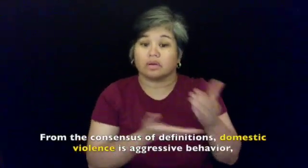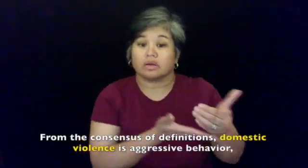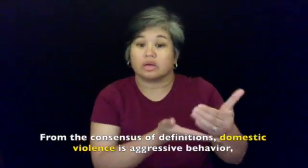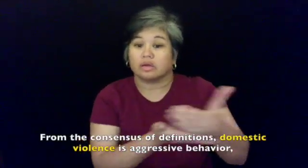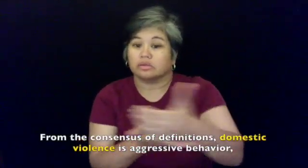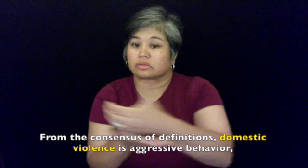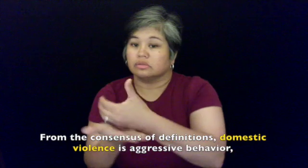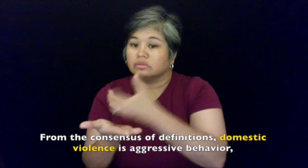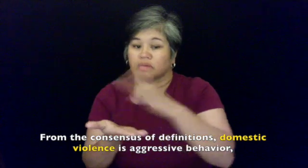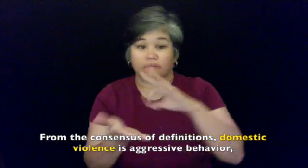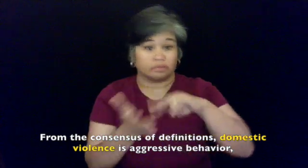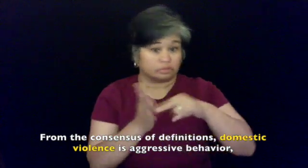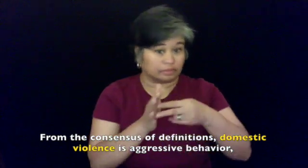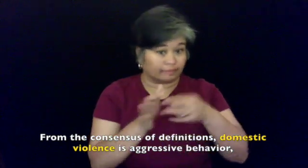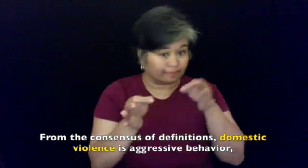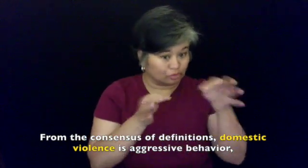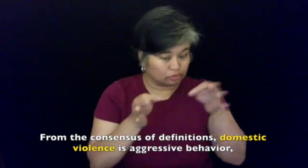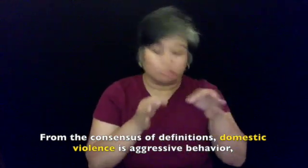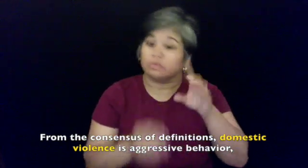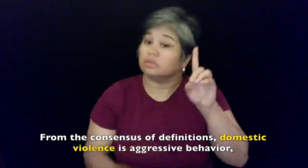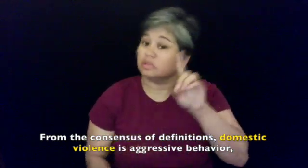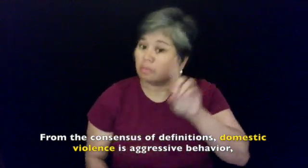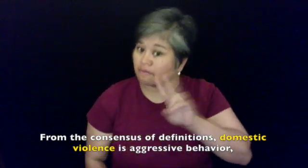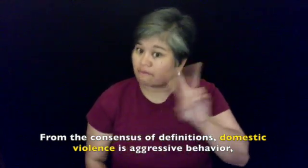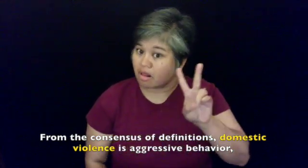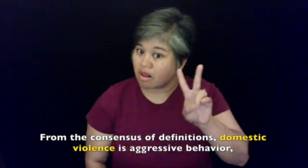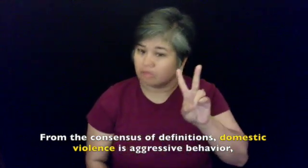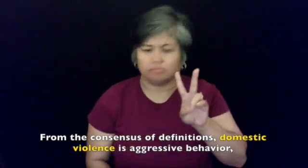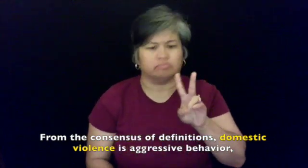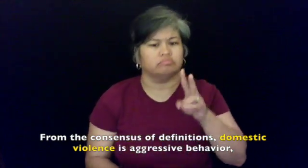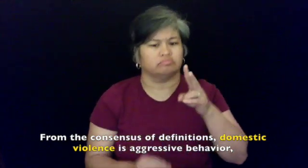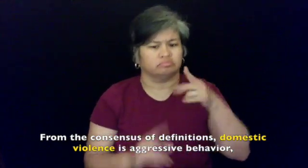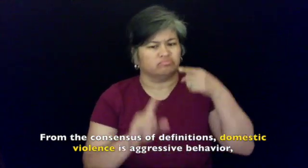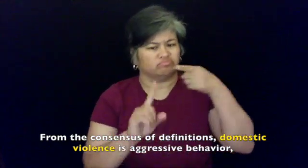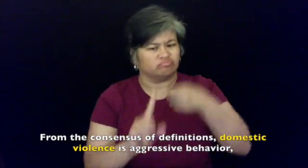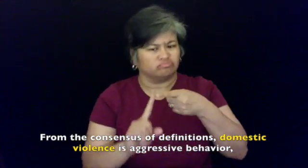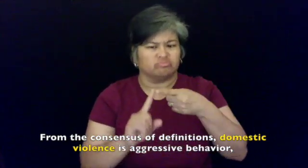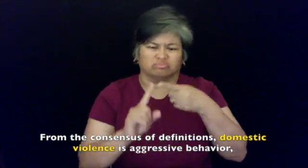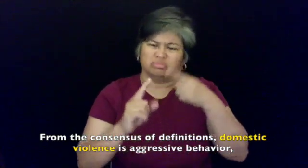From the consensus of definitions, domestic violence is an aggressive behavior,